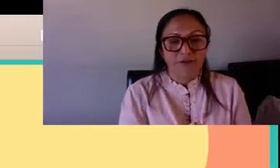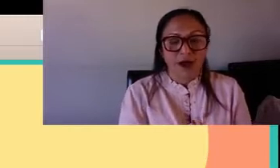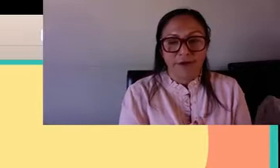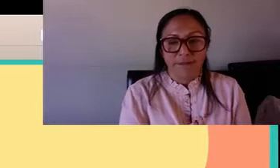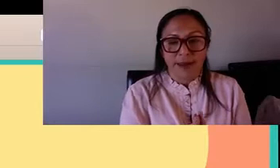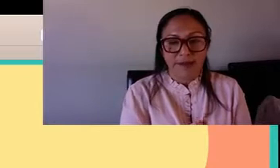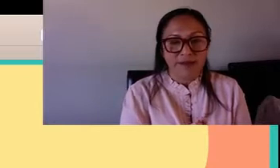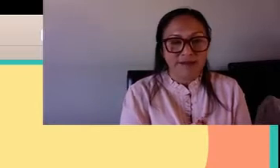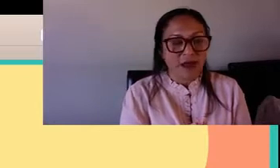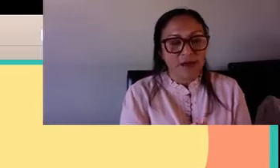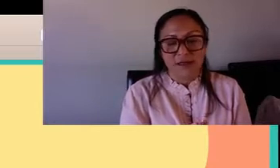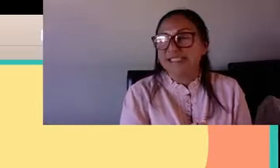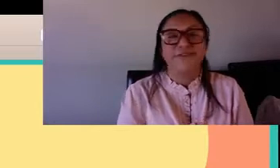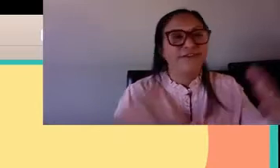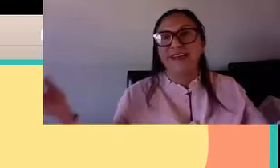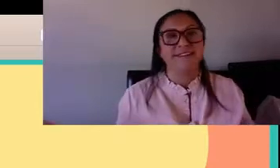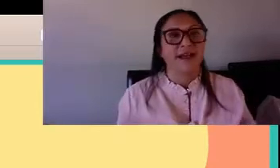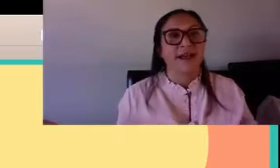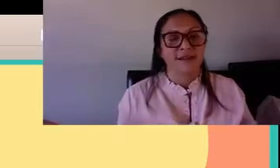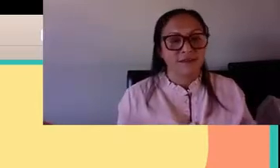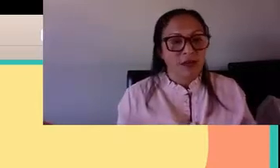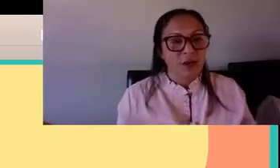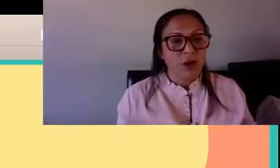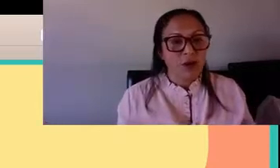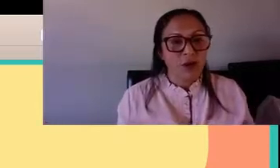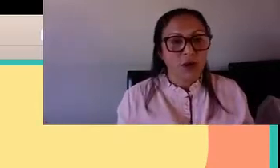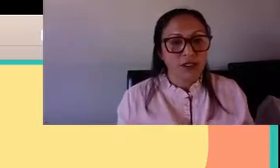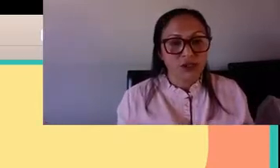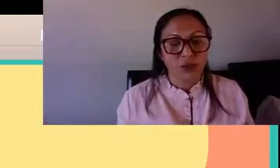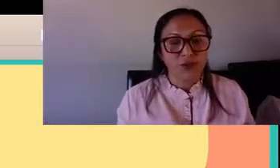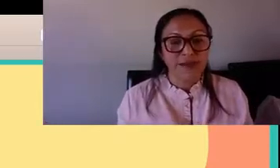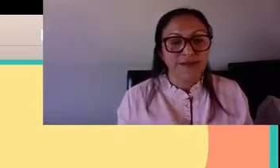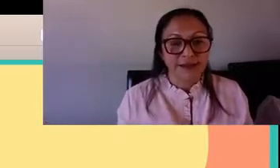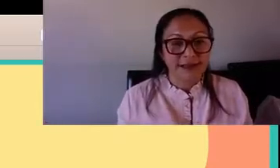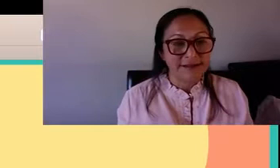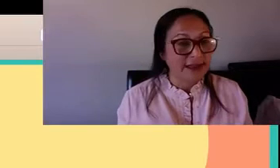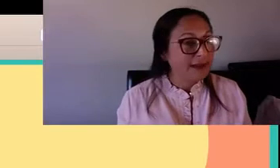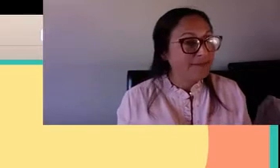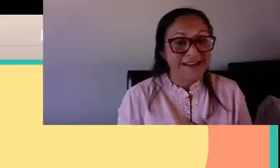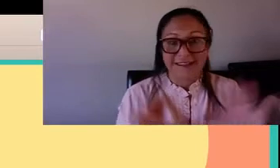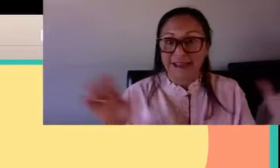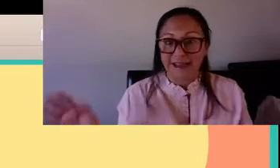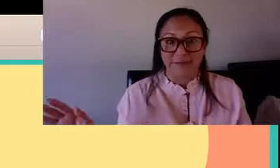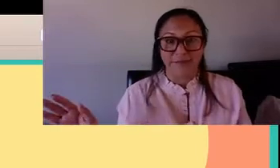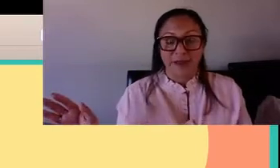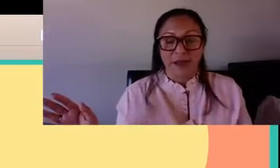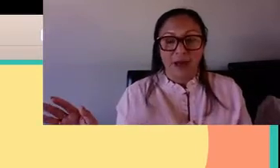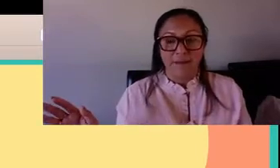off offering babies 15 signs. We want to work on 2 or 3 signs at a time. That's